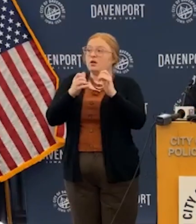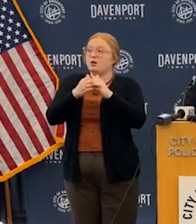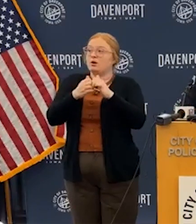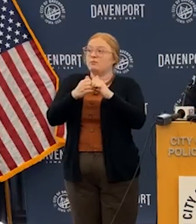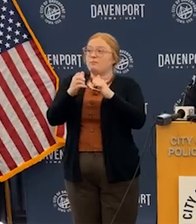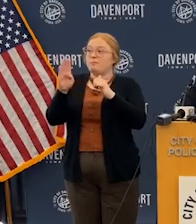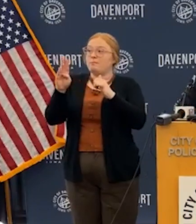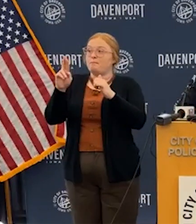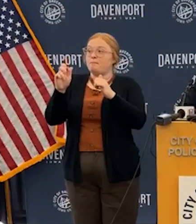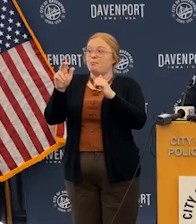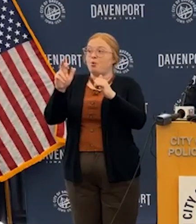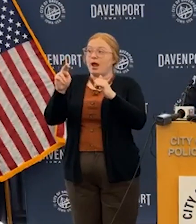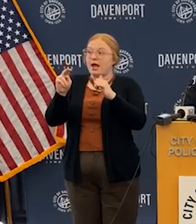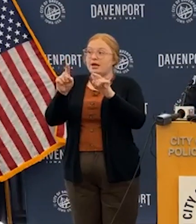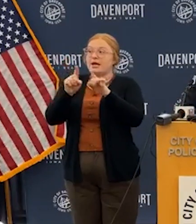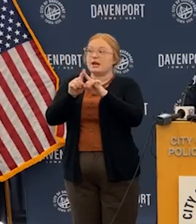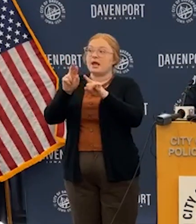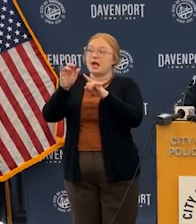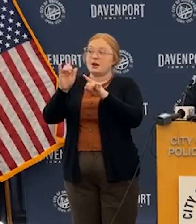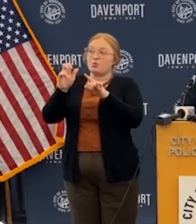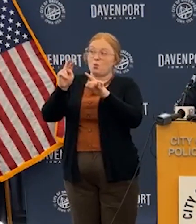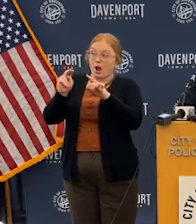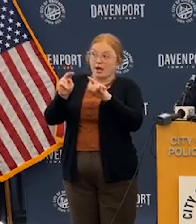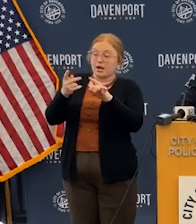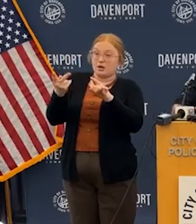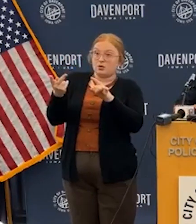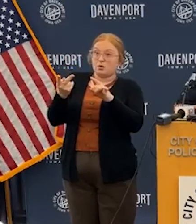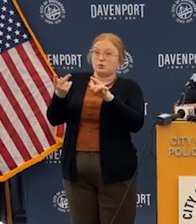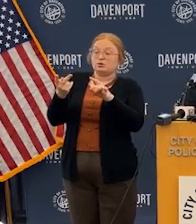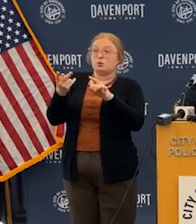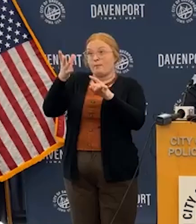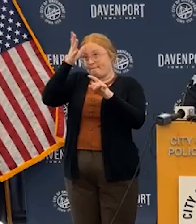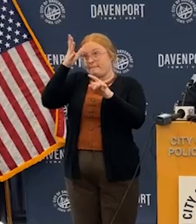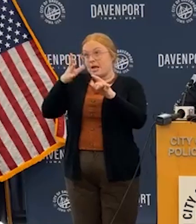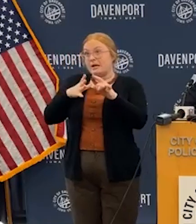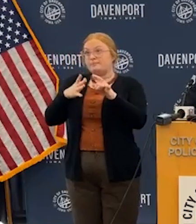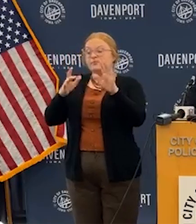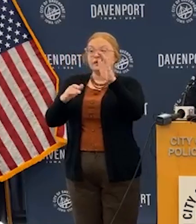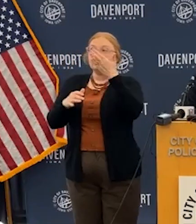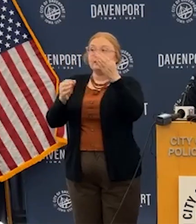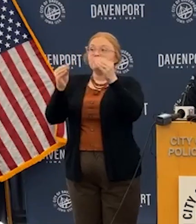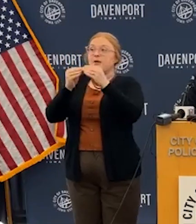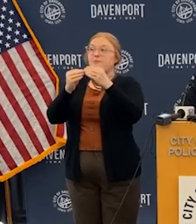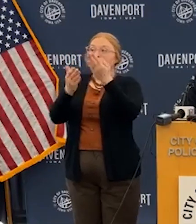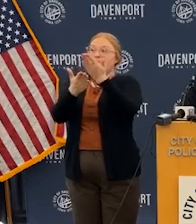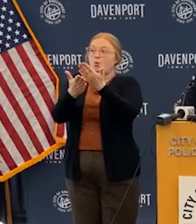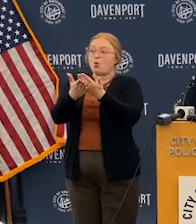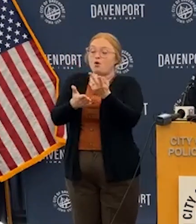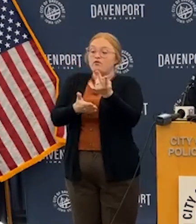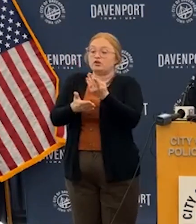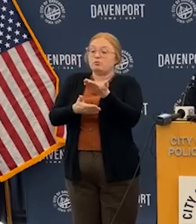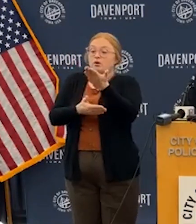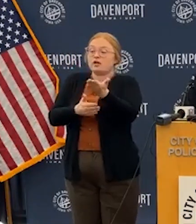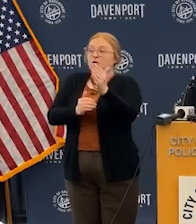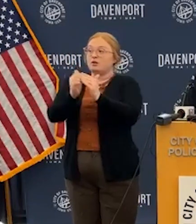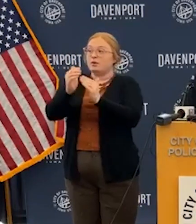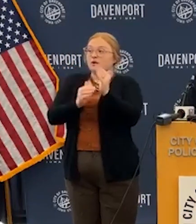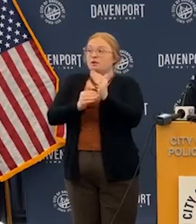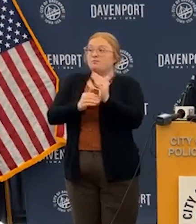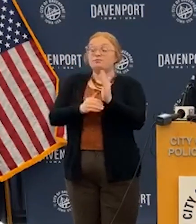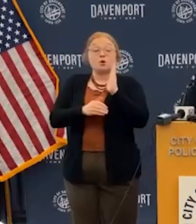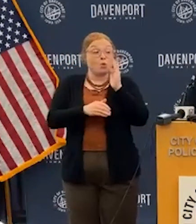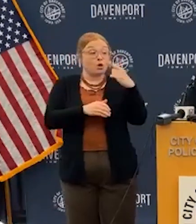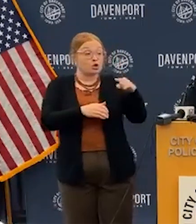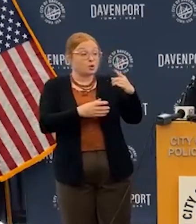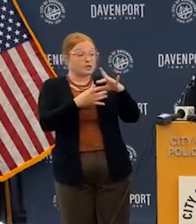Ryan, there seems to be a lot more behind that than what we see. Of the three? Yes, we will. Okay, and then my second